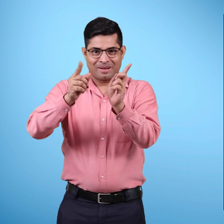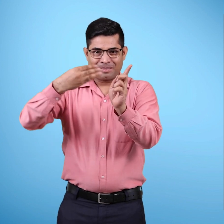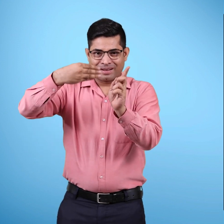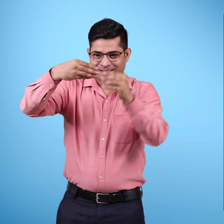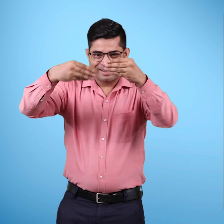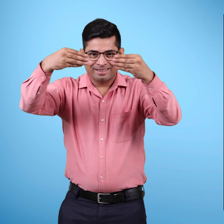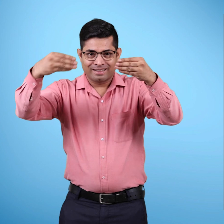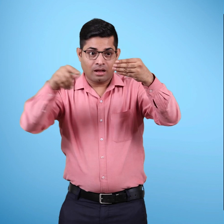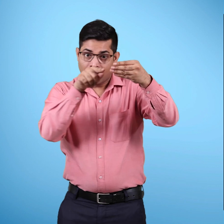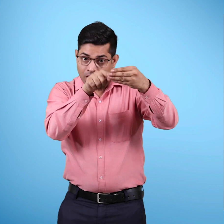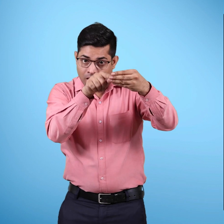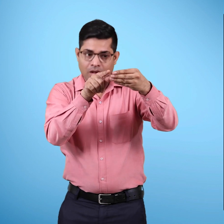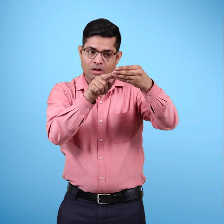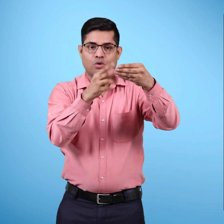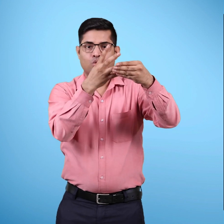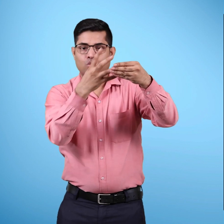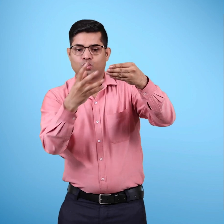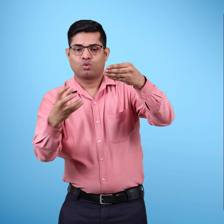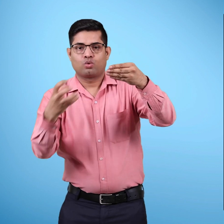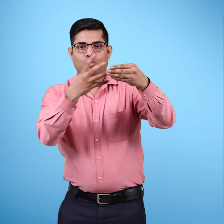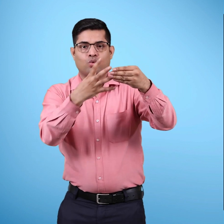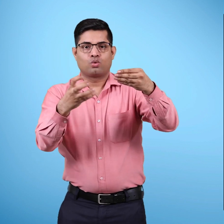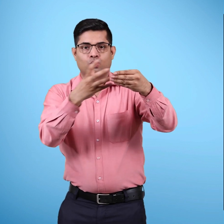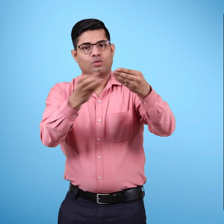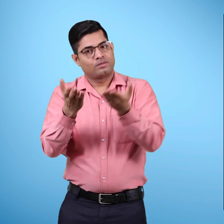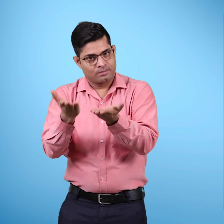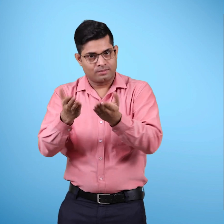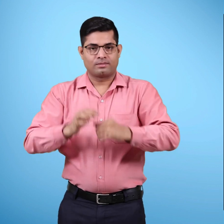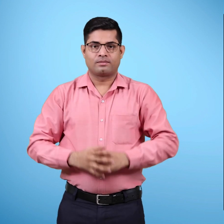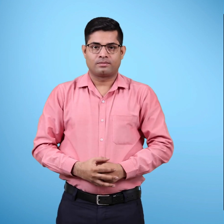Potatoes get their starch from their leaves and store it.